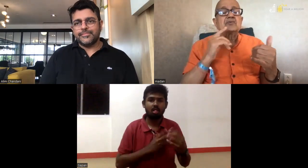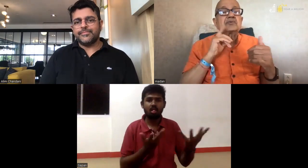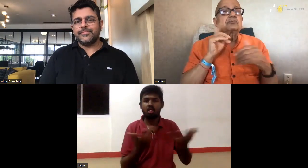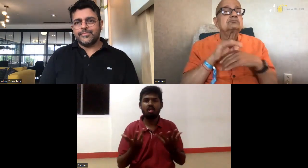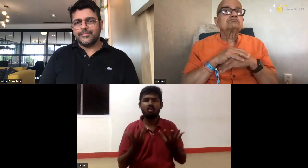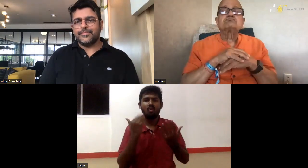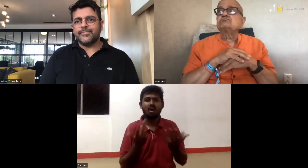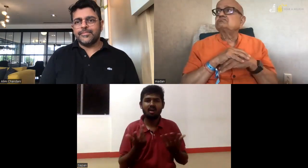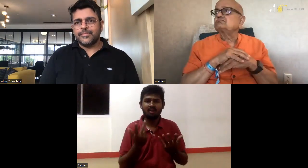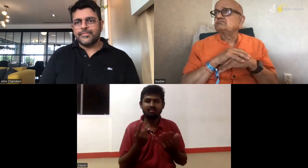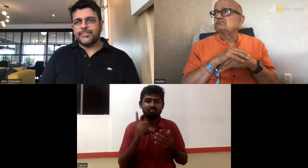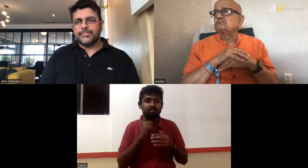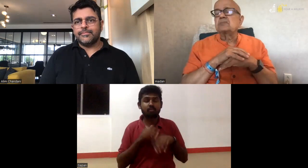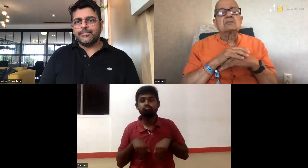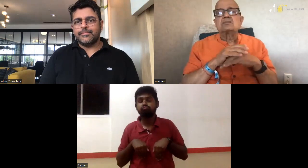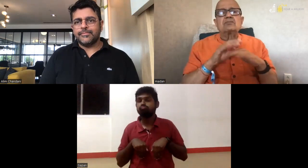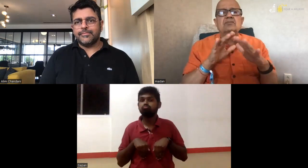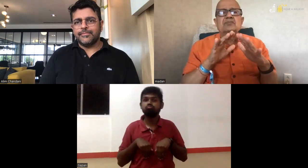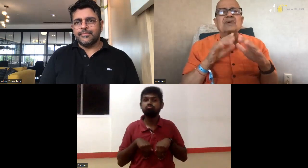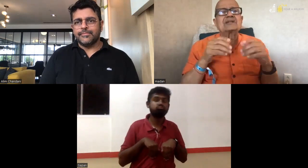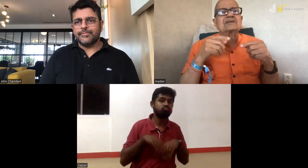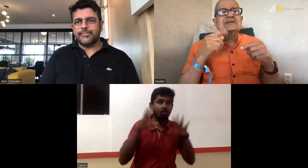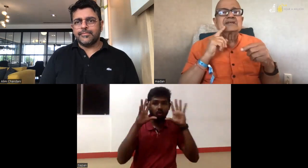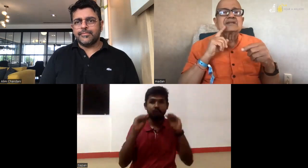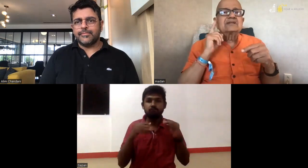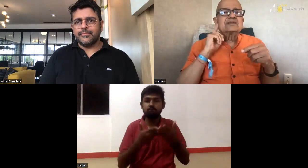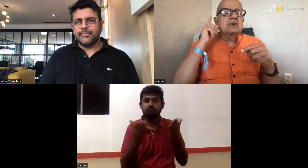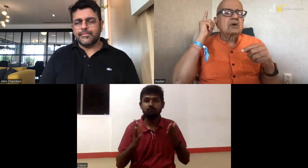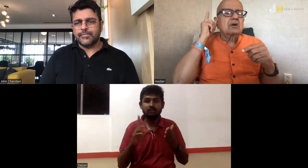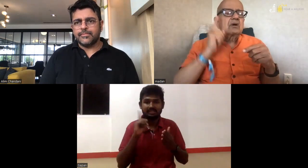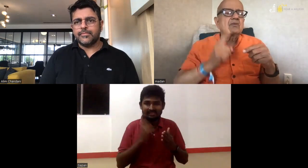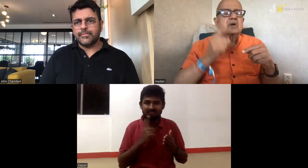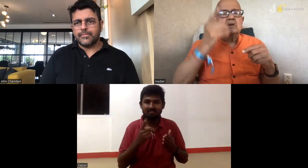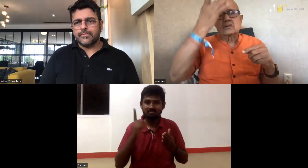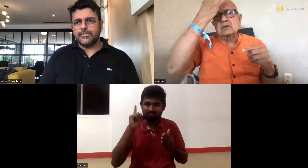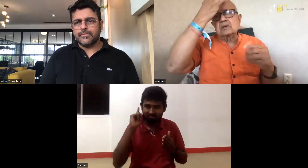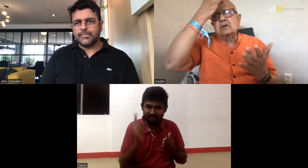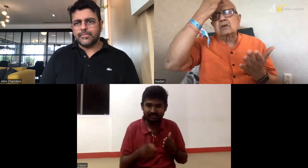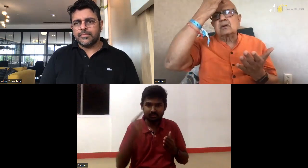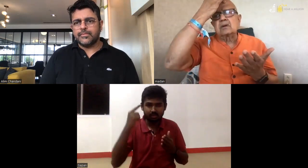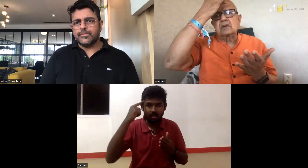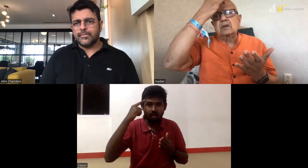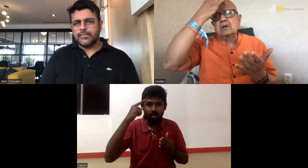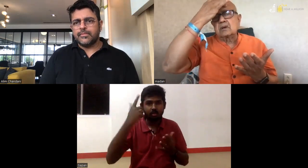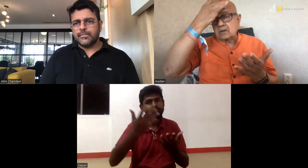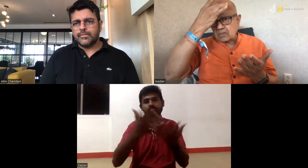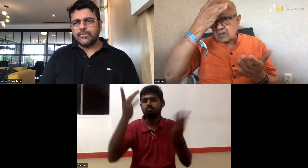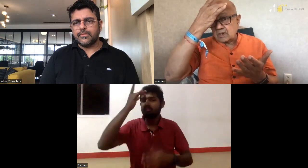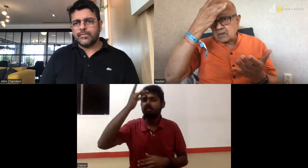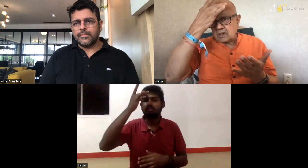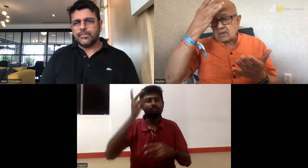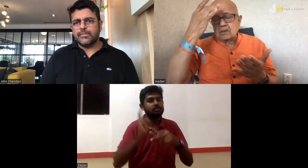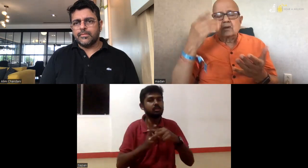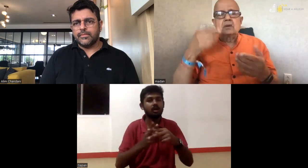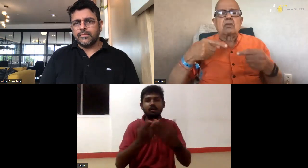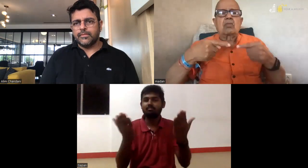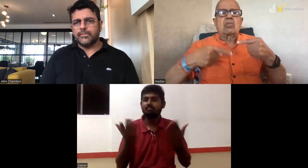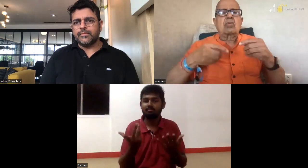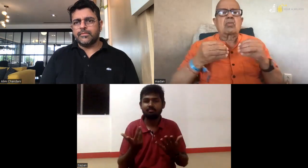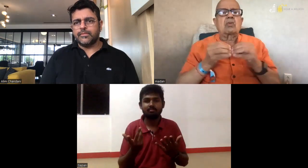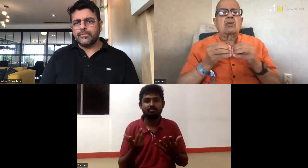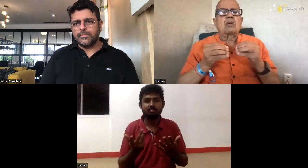So the need is to have a director in ISLRTC, a deaf director. Right now we don't have it over there.